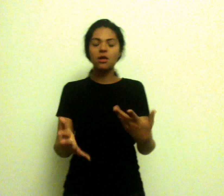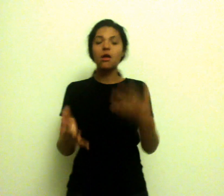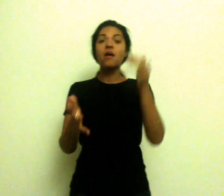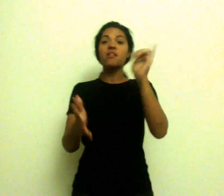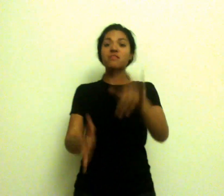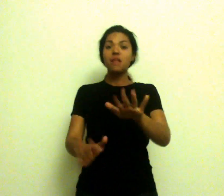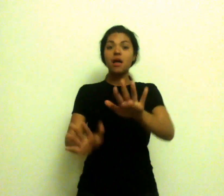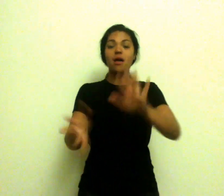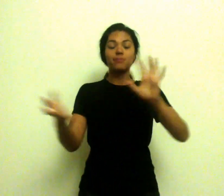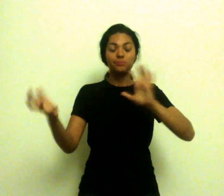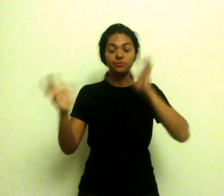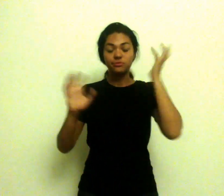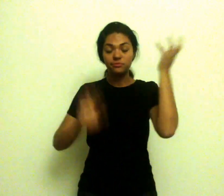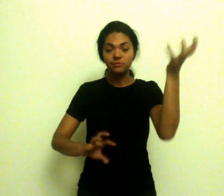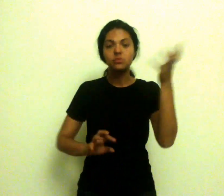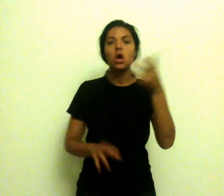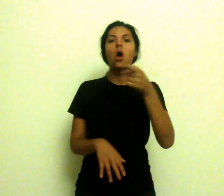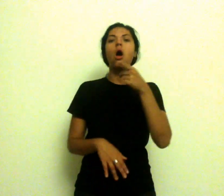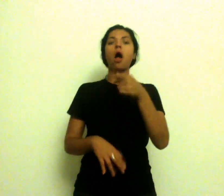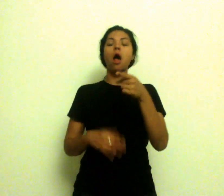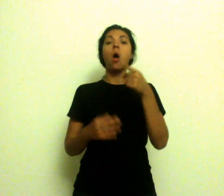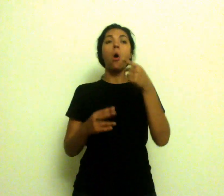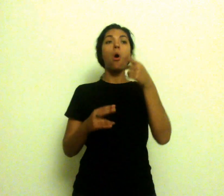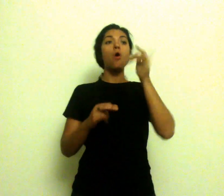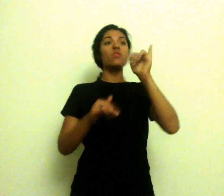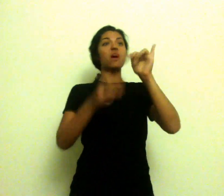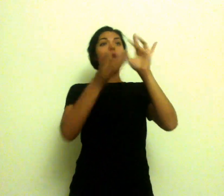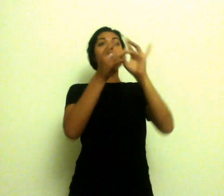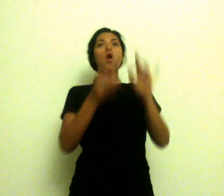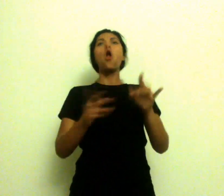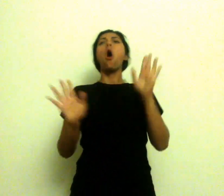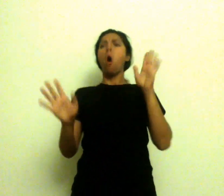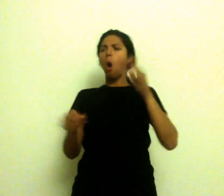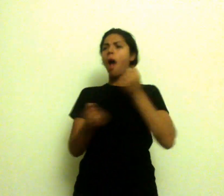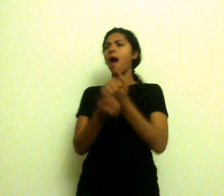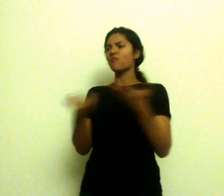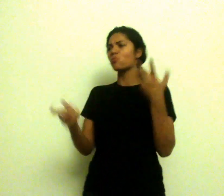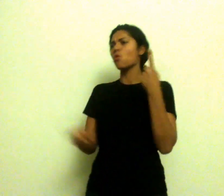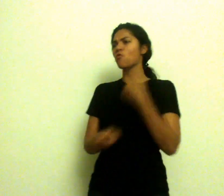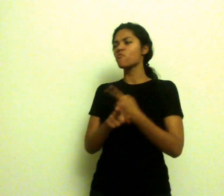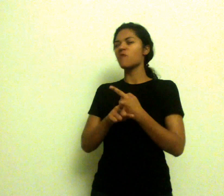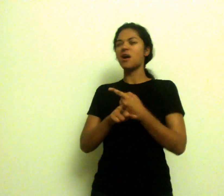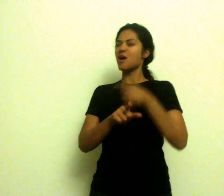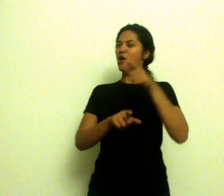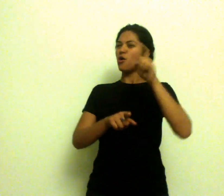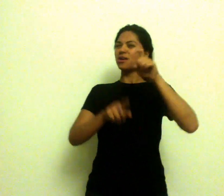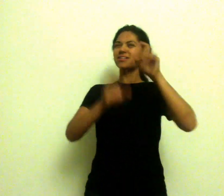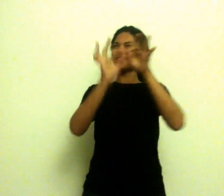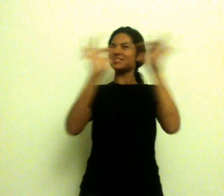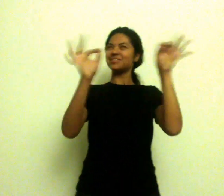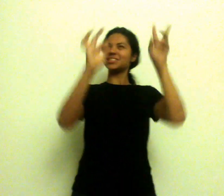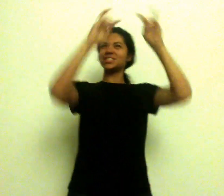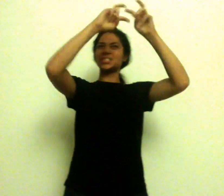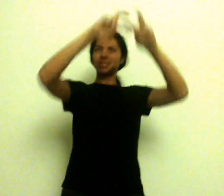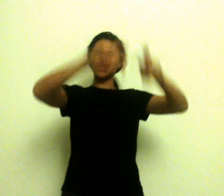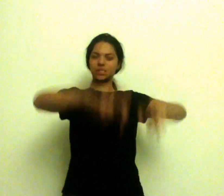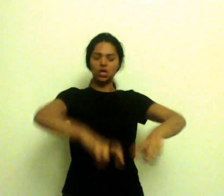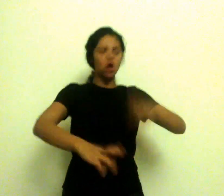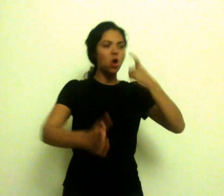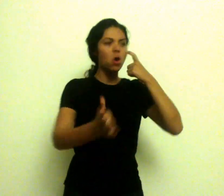the layers of it, you begin to see that somewhere every one of us has that non-negotiable commitment to the way